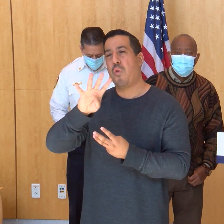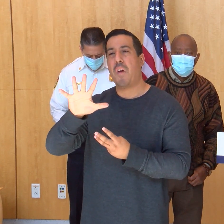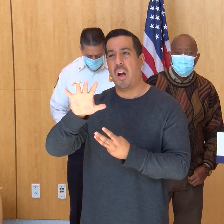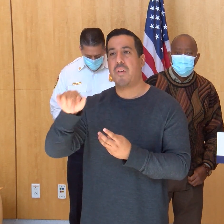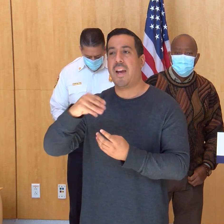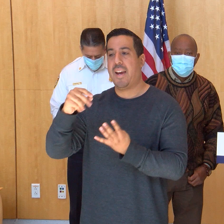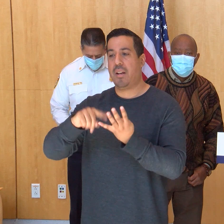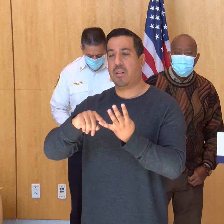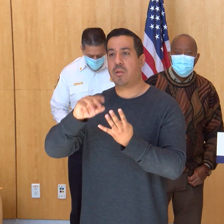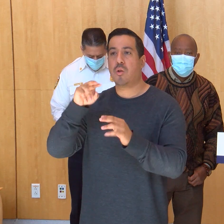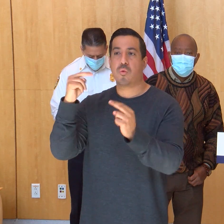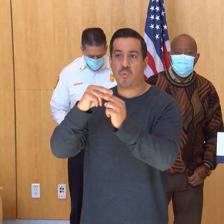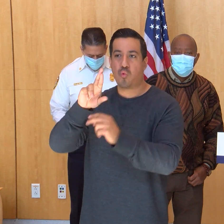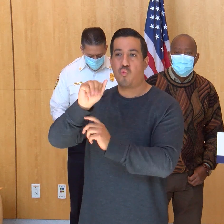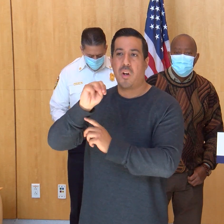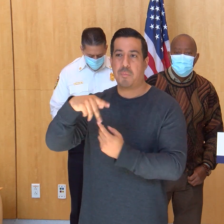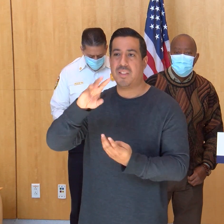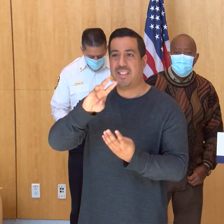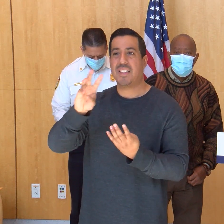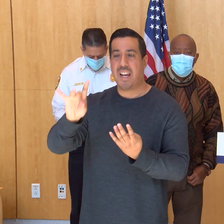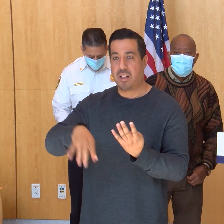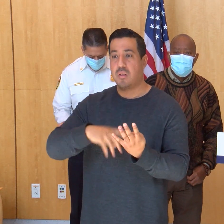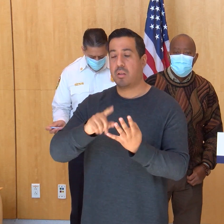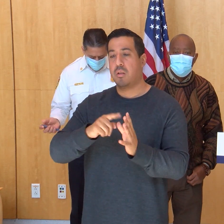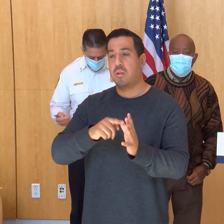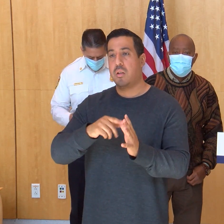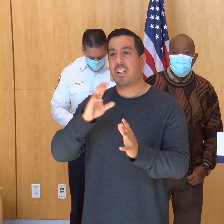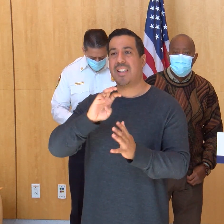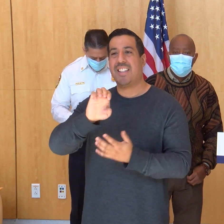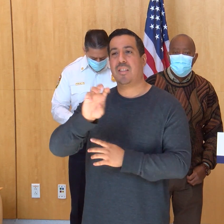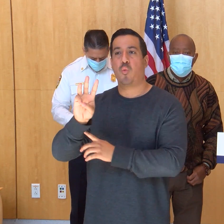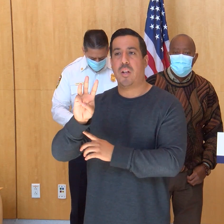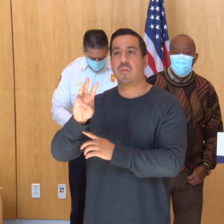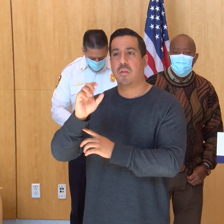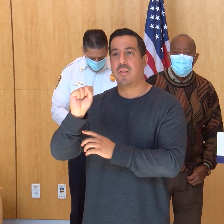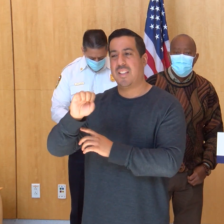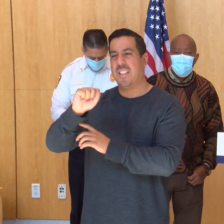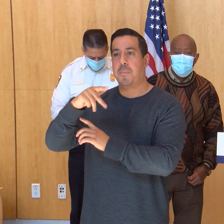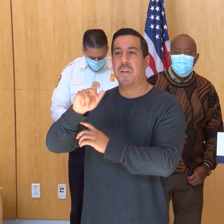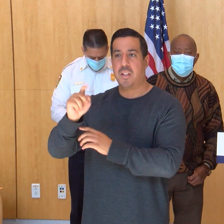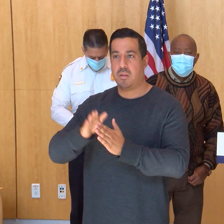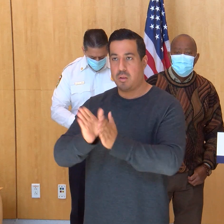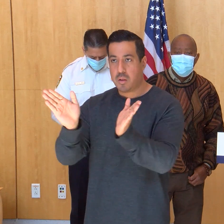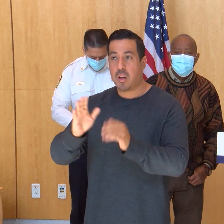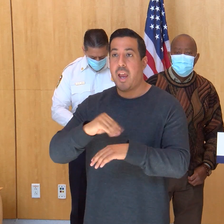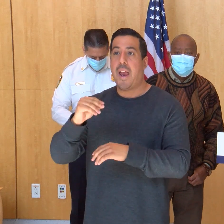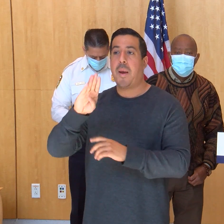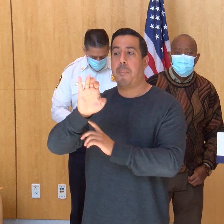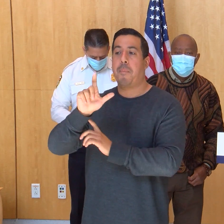and exit 768A, 59 southbound I-10 at the I-10 east-west split, 288 northbound on